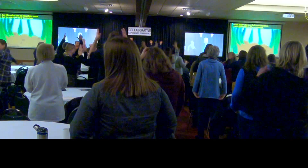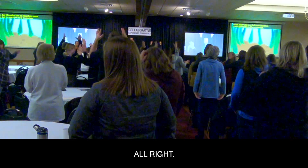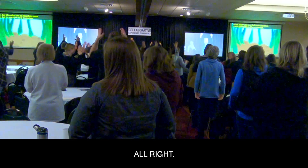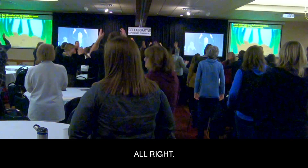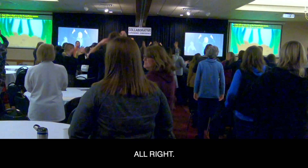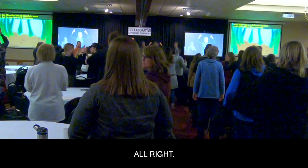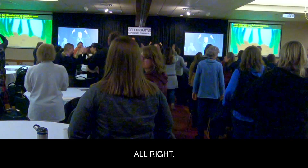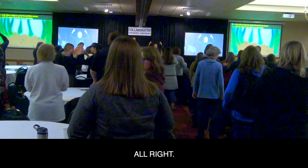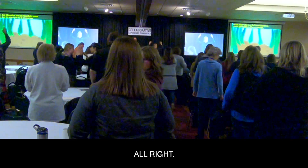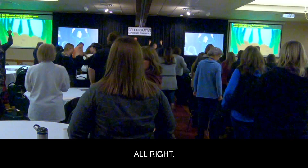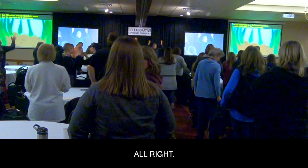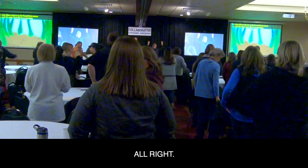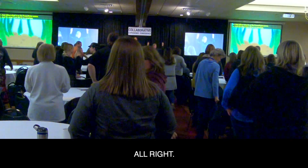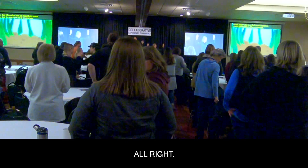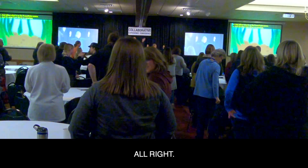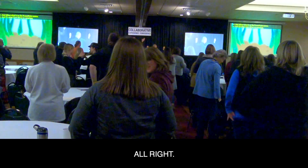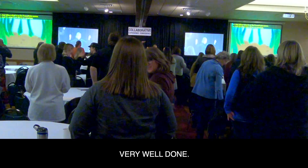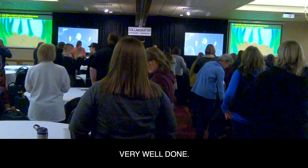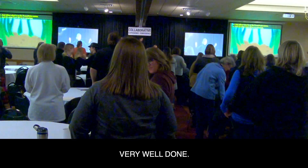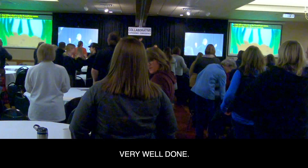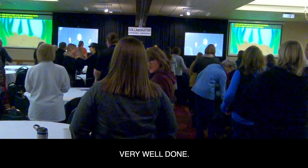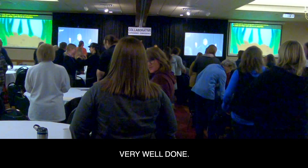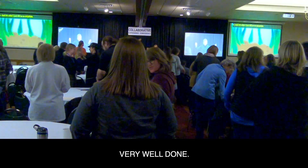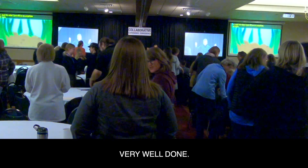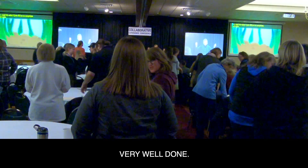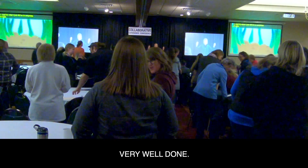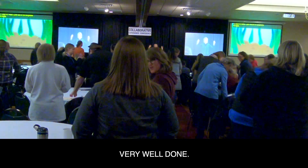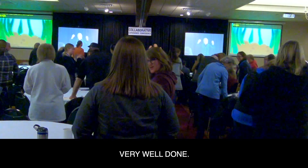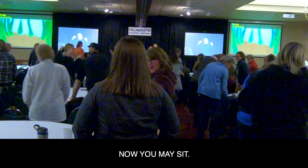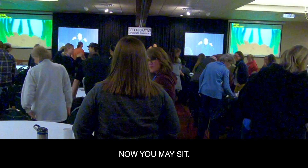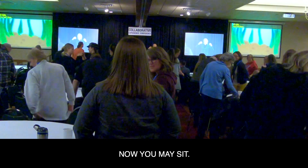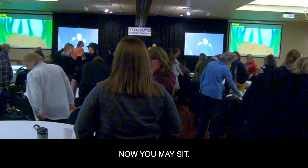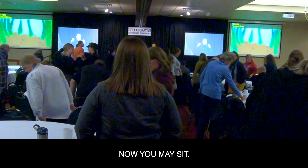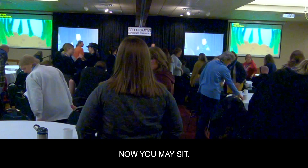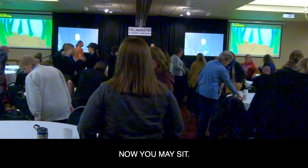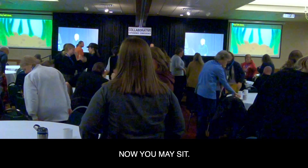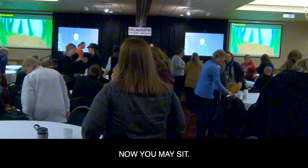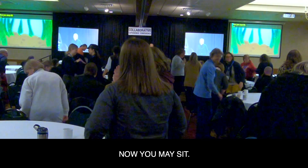All right. Very well done. Now you may sit. All right, you can sit. You can sit.